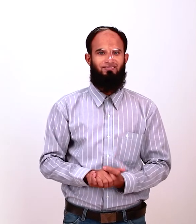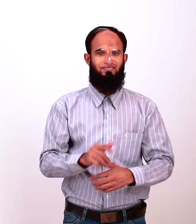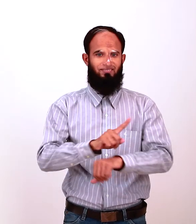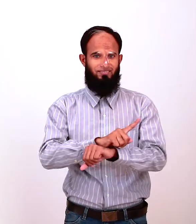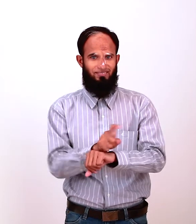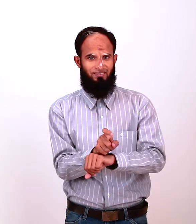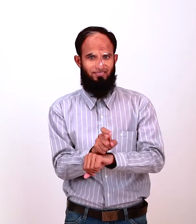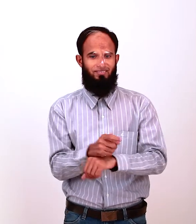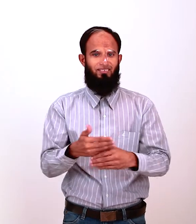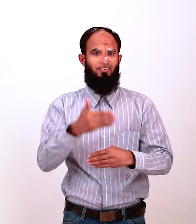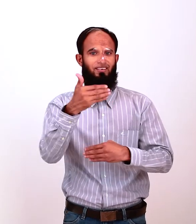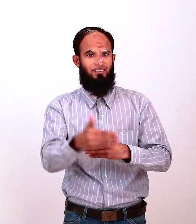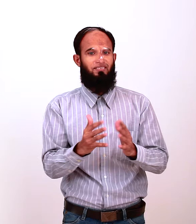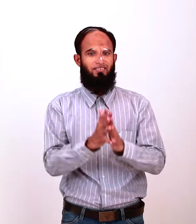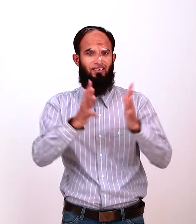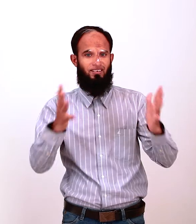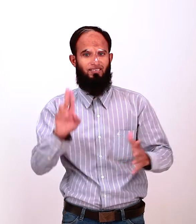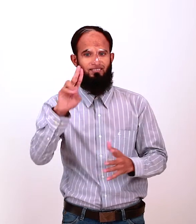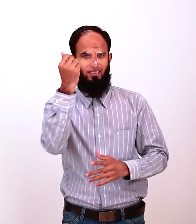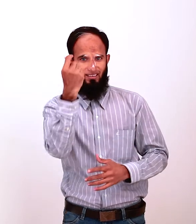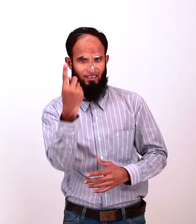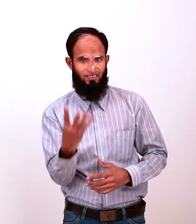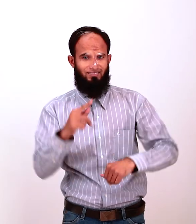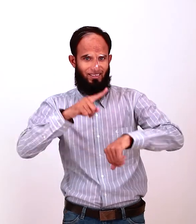The minute is the next largest unit of time.